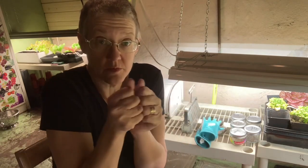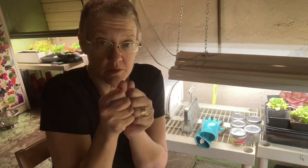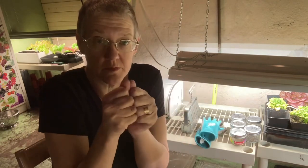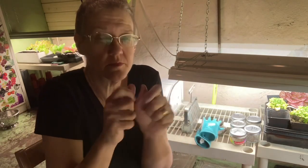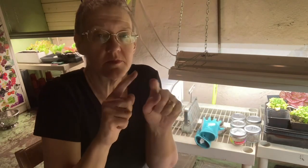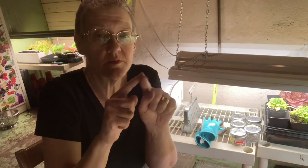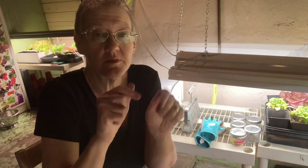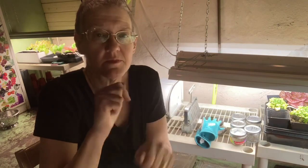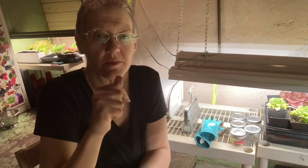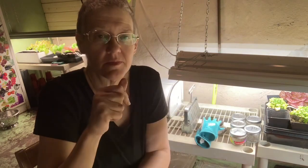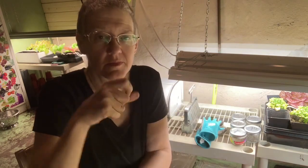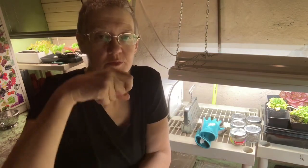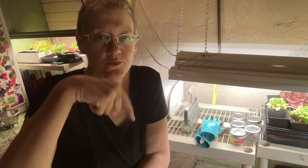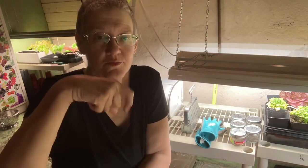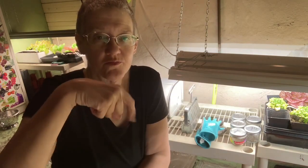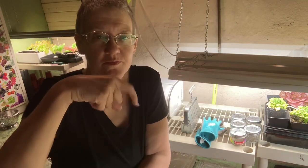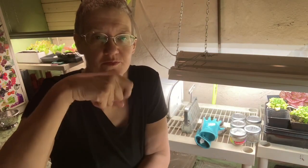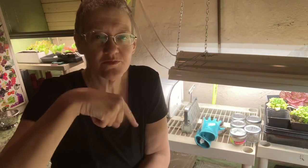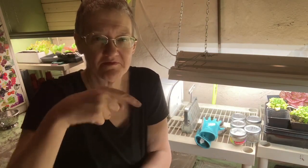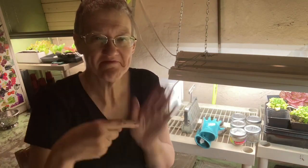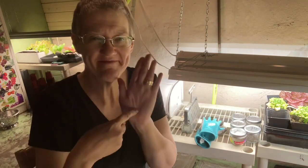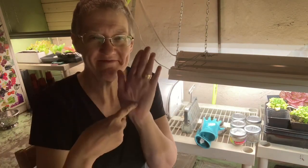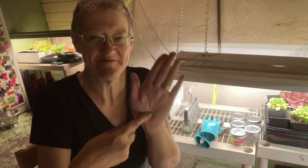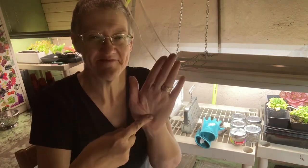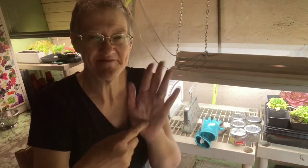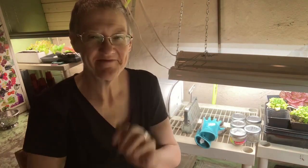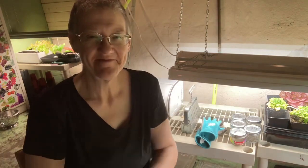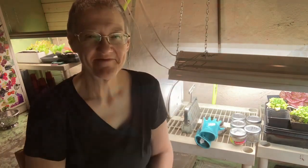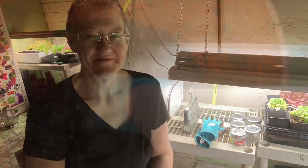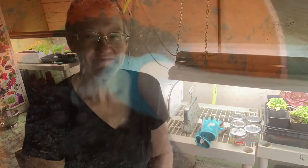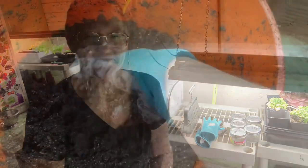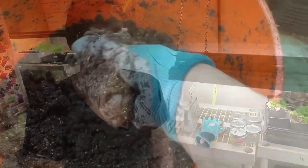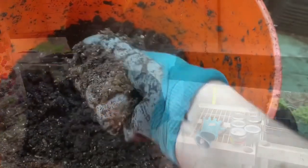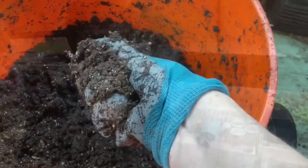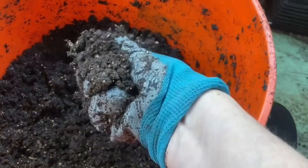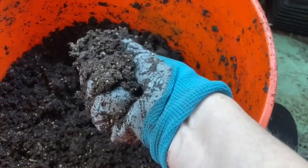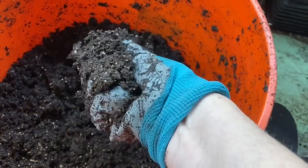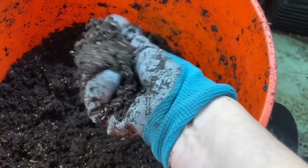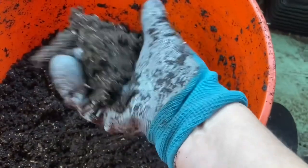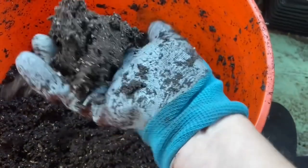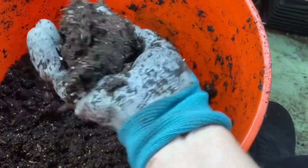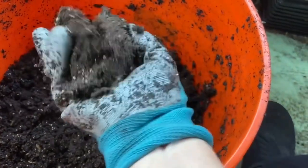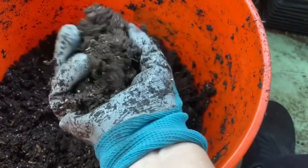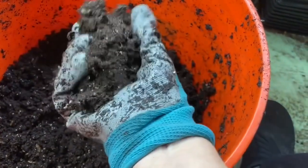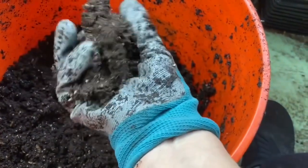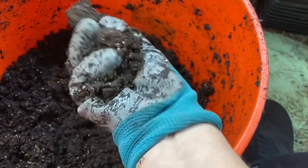Now you're going to want the soil to hold together, but not drip. Let me show you what I mean.